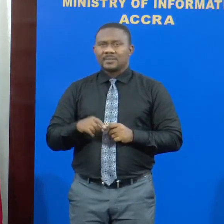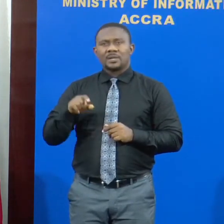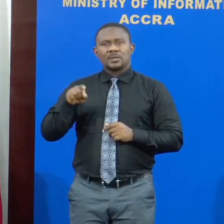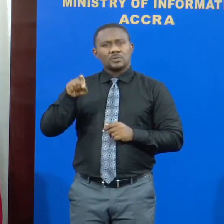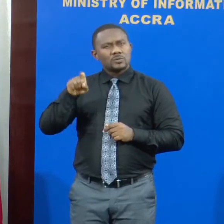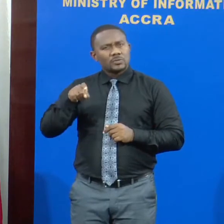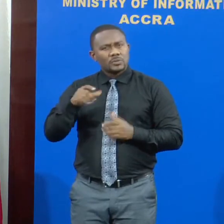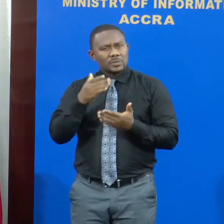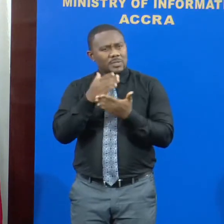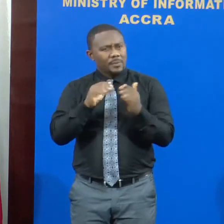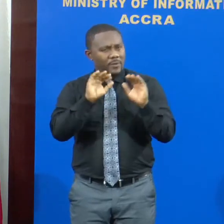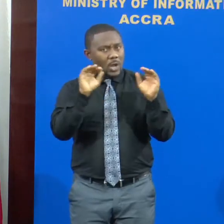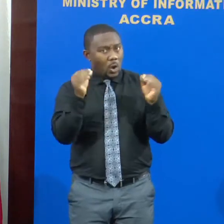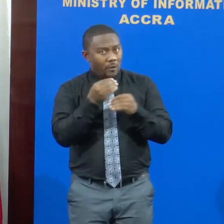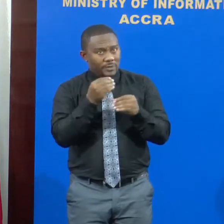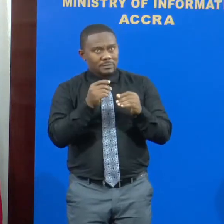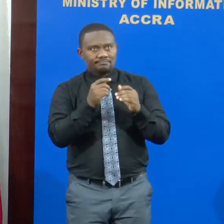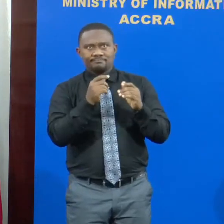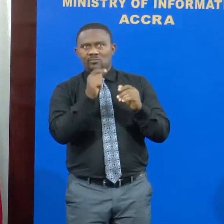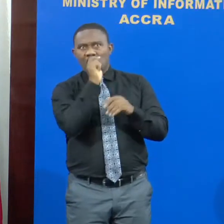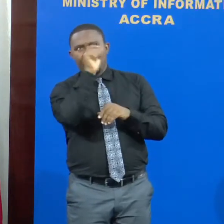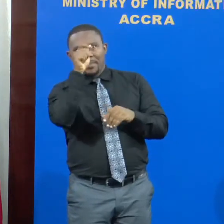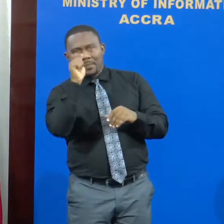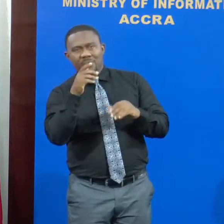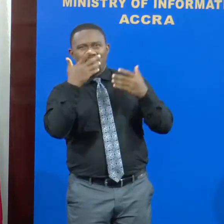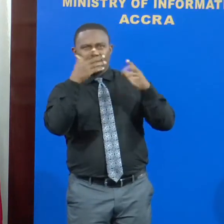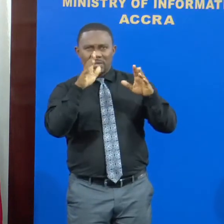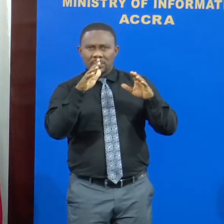refurbishment of some of the offices. A few of them need